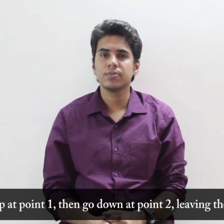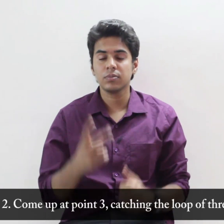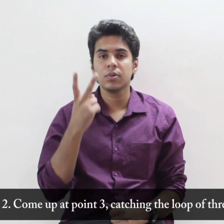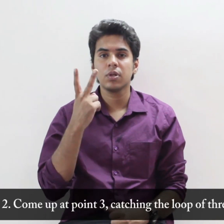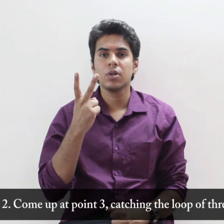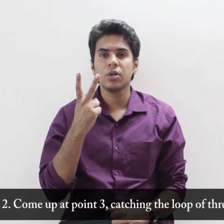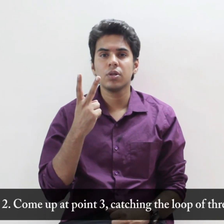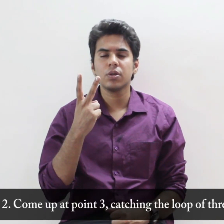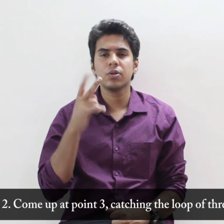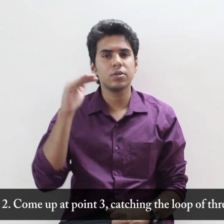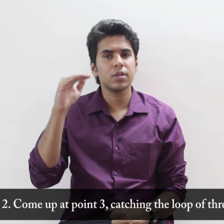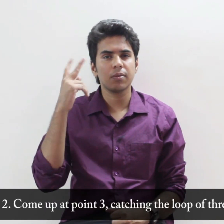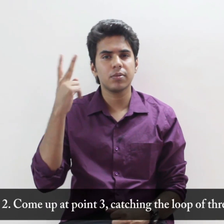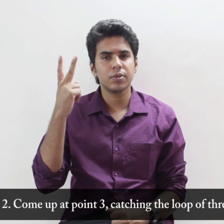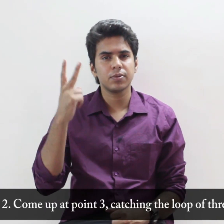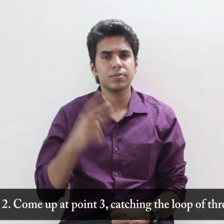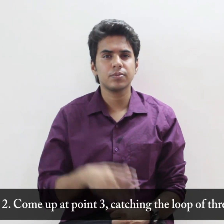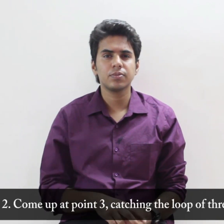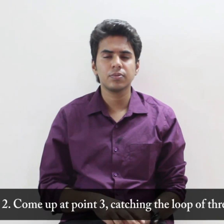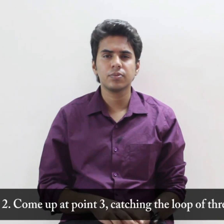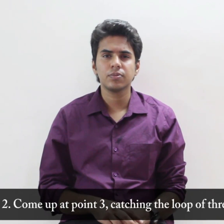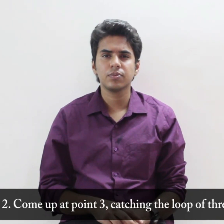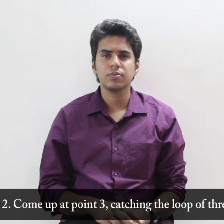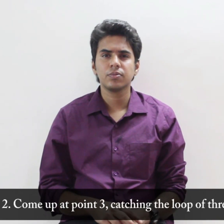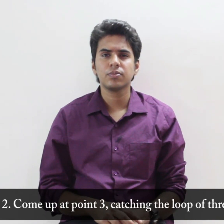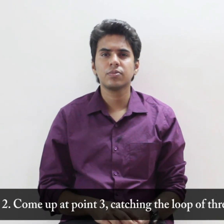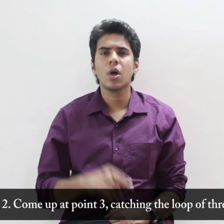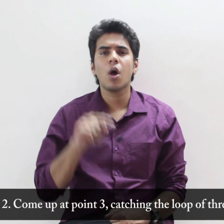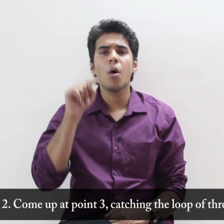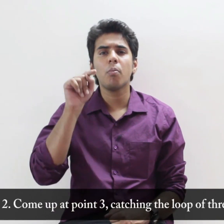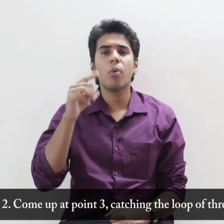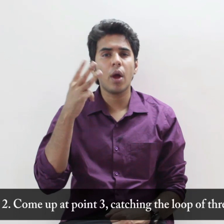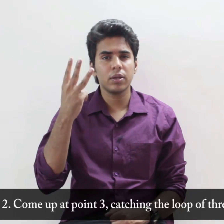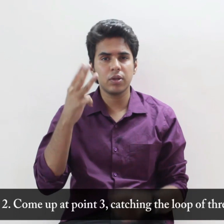Number 2. Come up at point 3, catching the loop of thread.